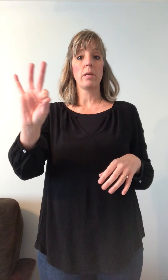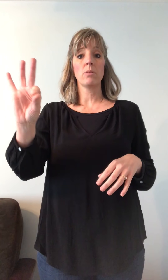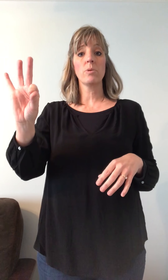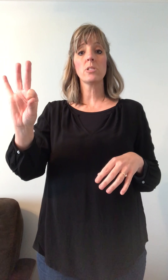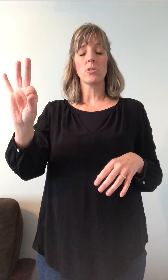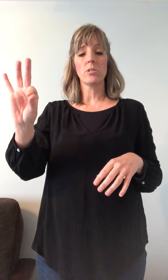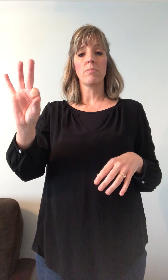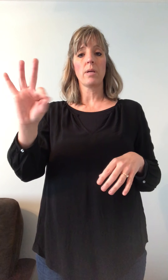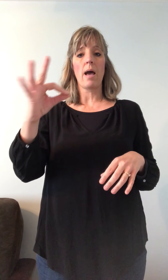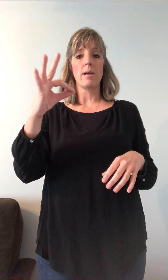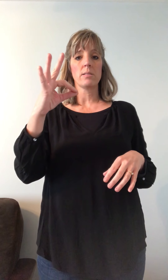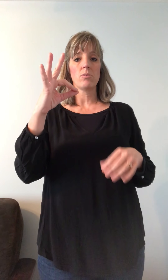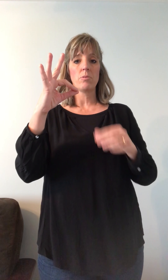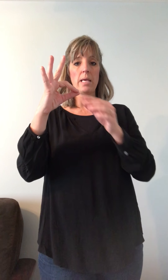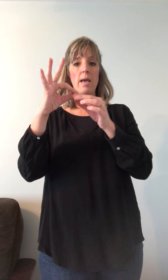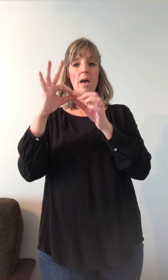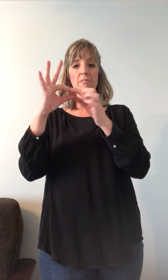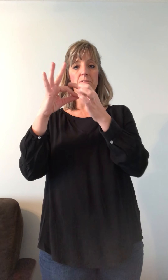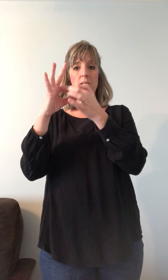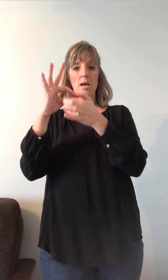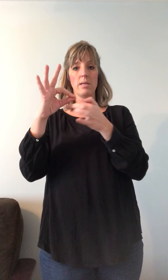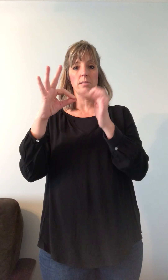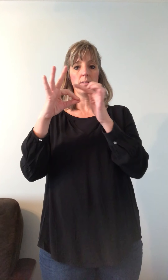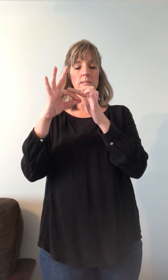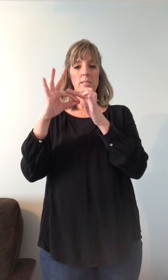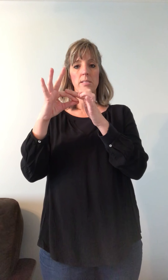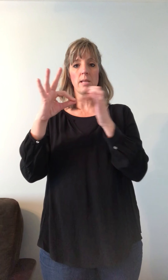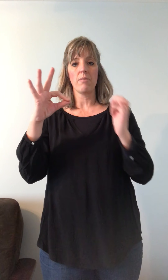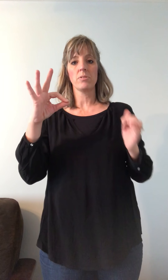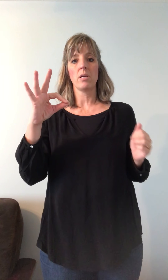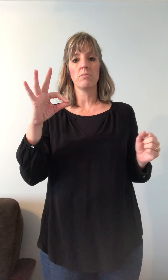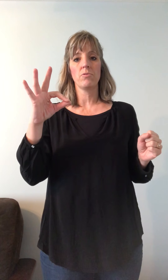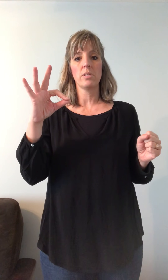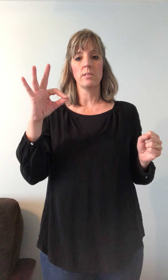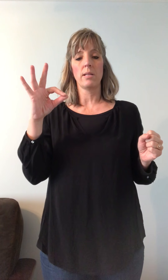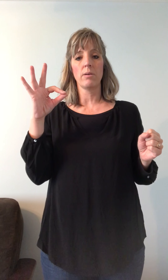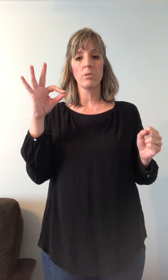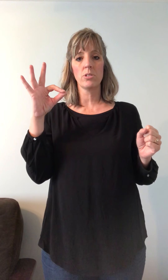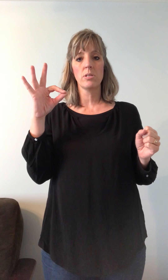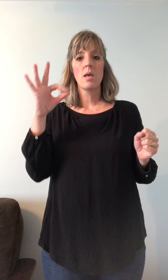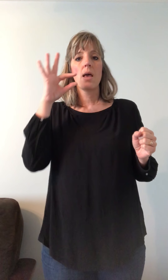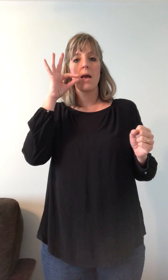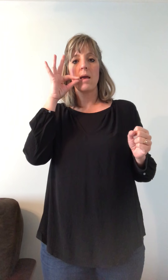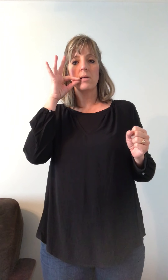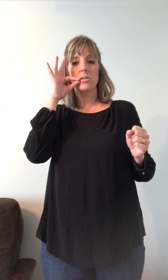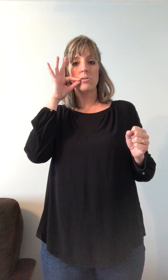the whiskers of the cat. So you make an F sign. This is the F sign in sign language. And